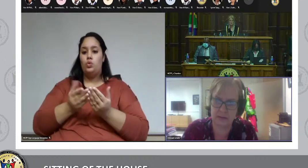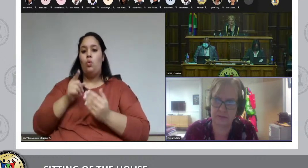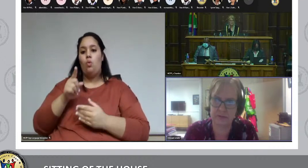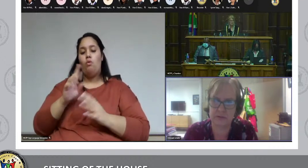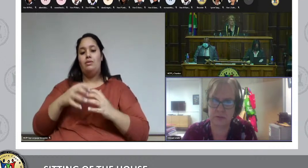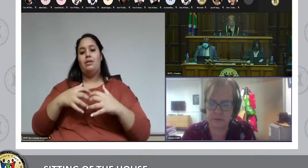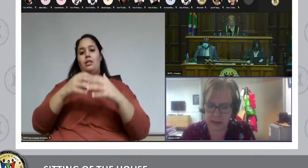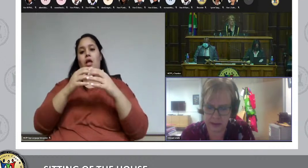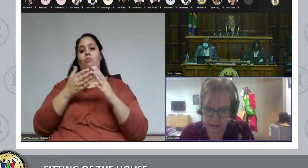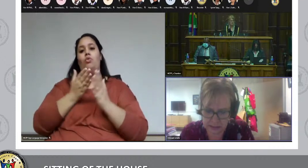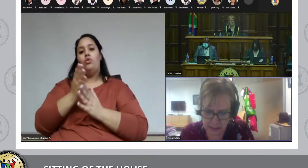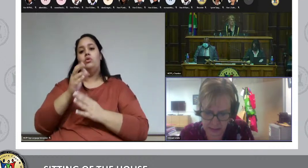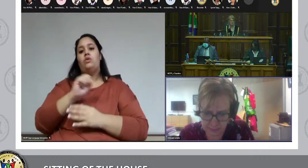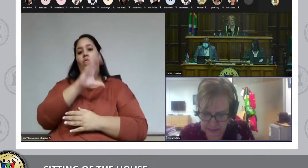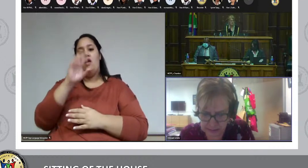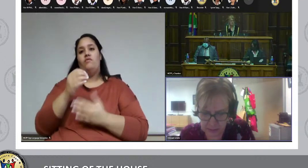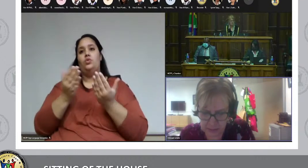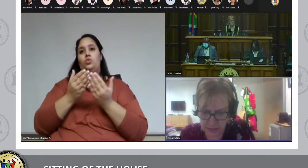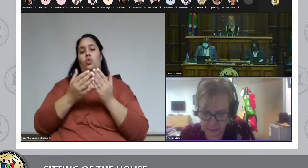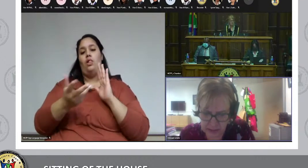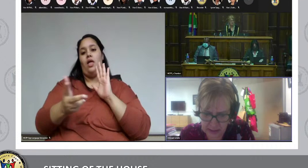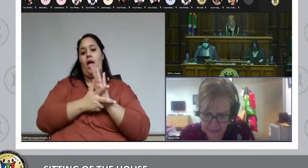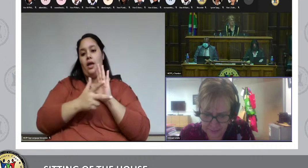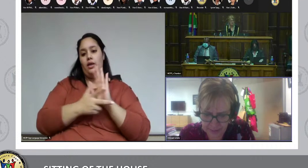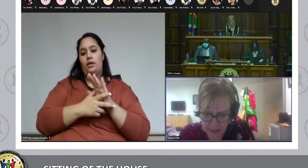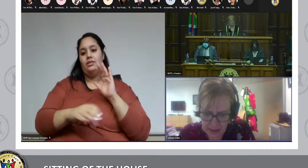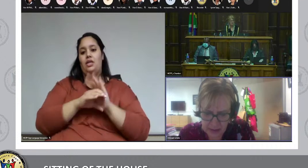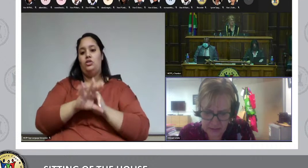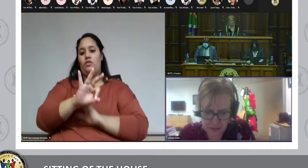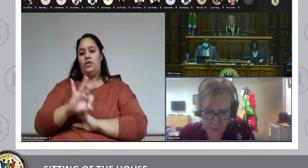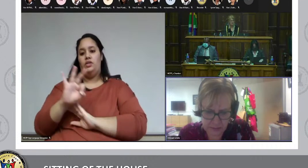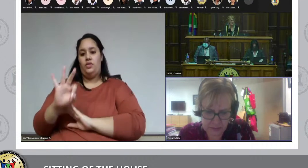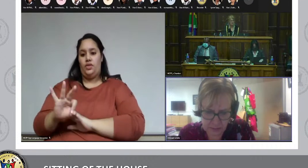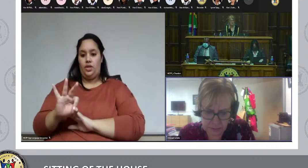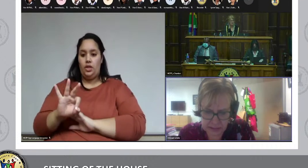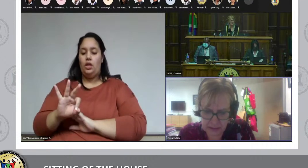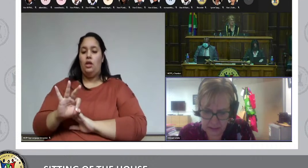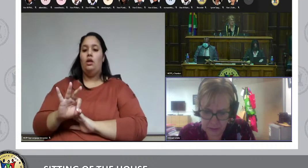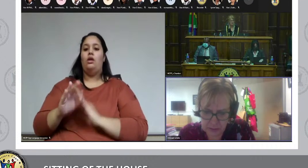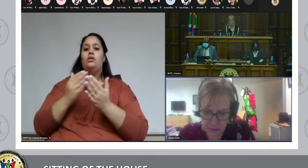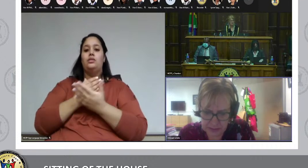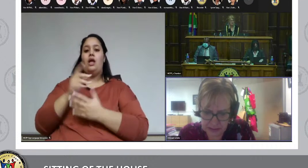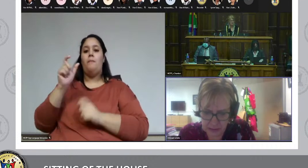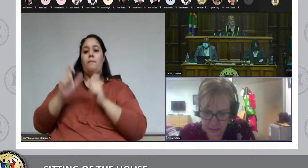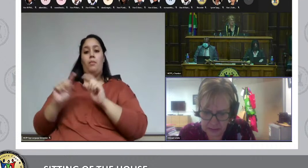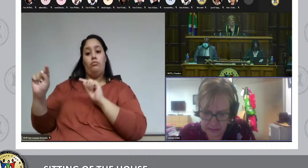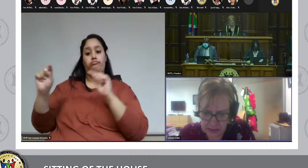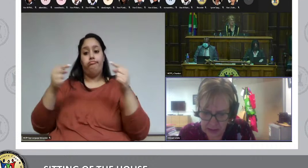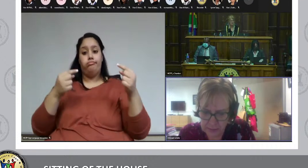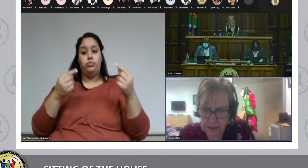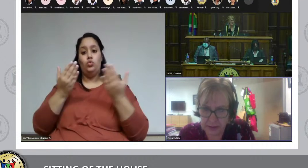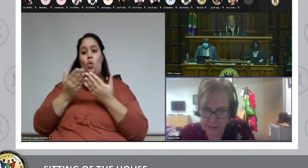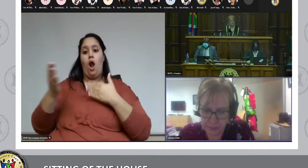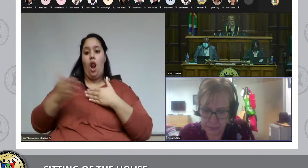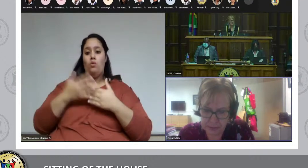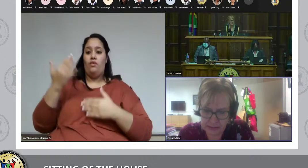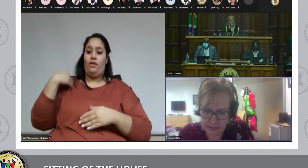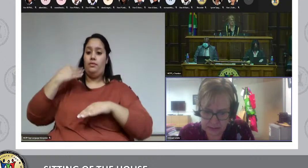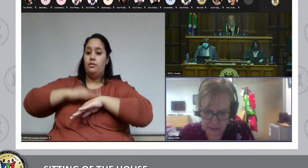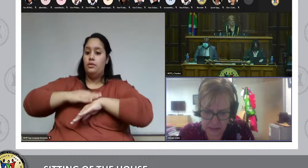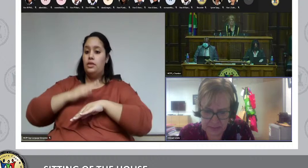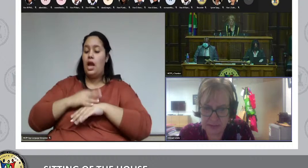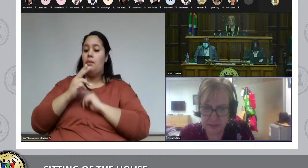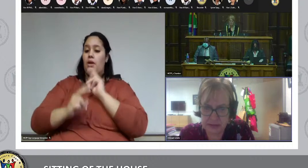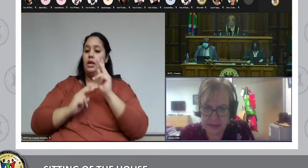in the South African Schools Act, Section 33. Certain persons objected to the school being closed at the time and